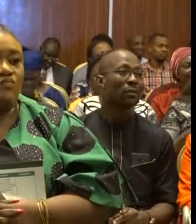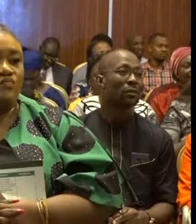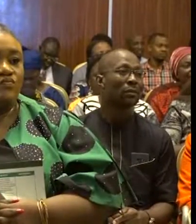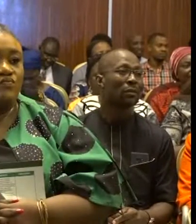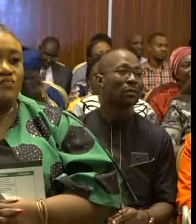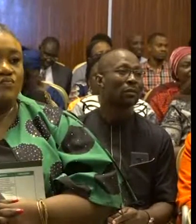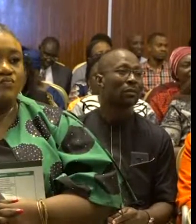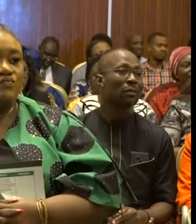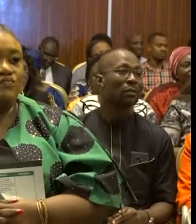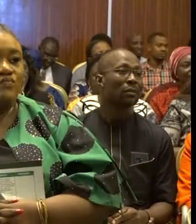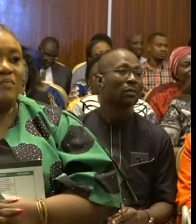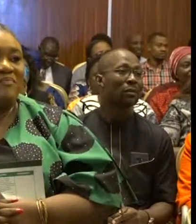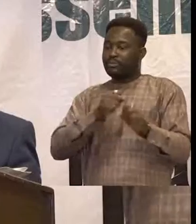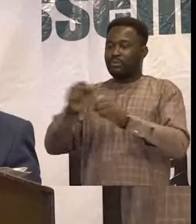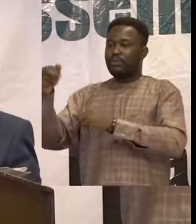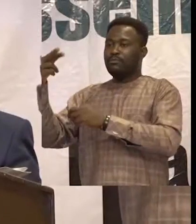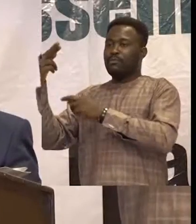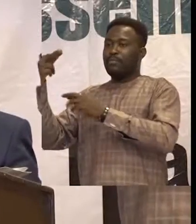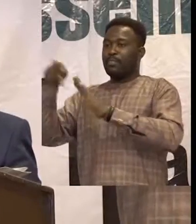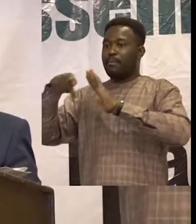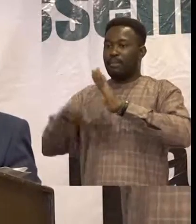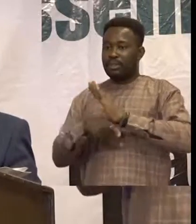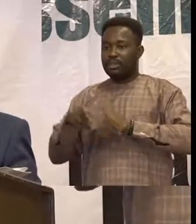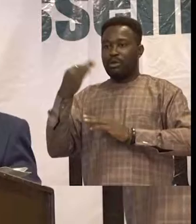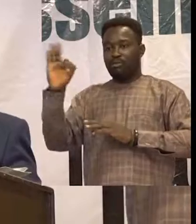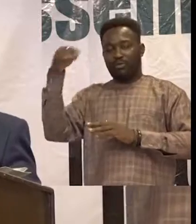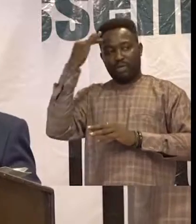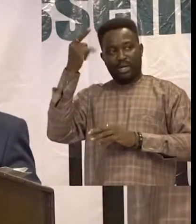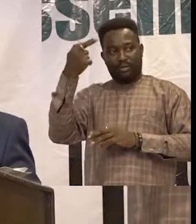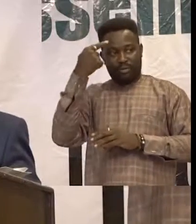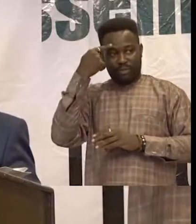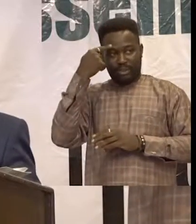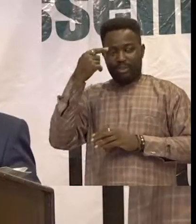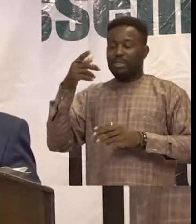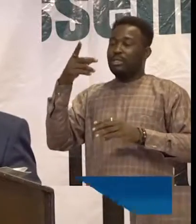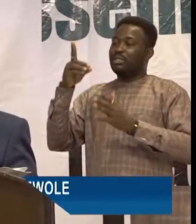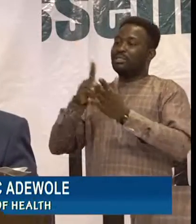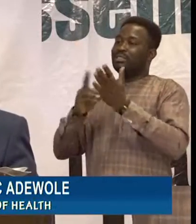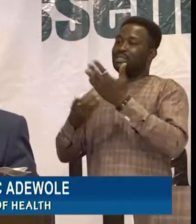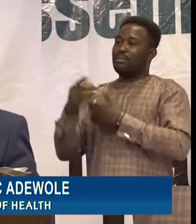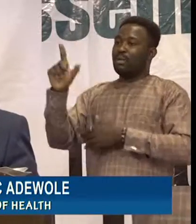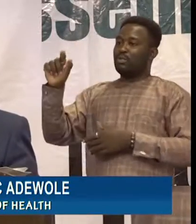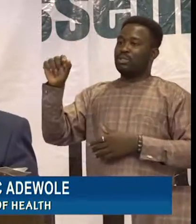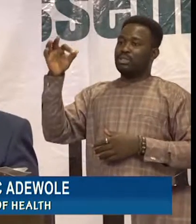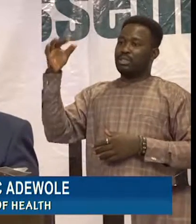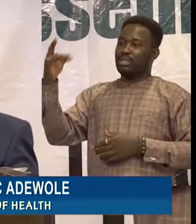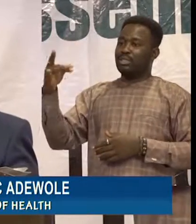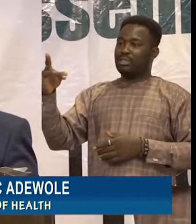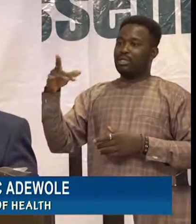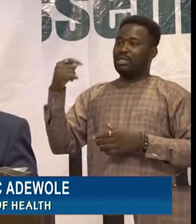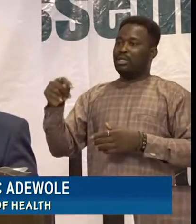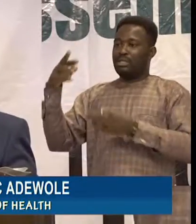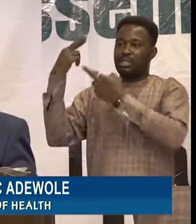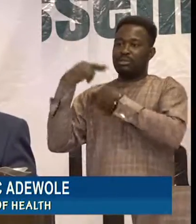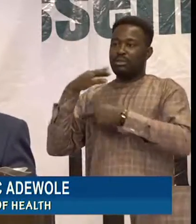the Task Shifting Policy and Task Sharing Policy of the Federal Government, December 2018, the Task